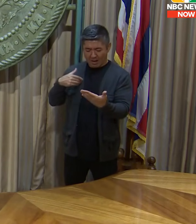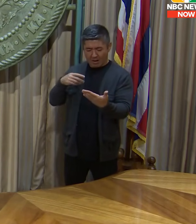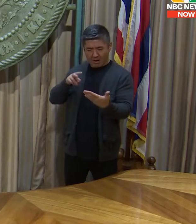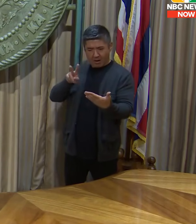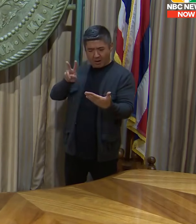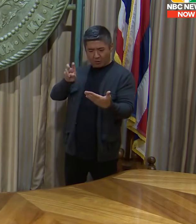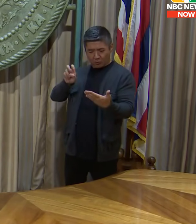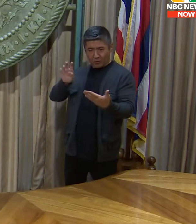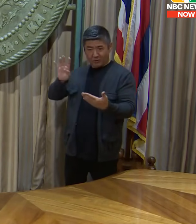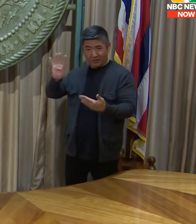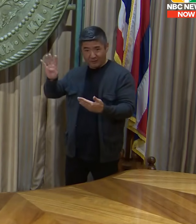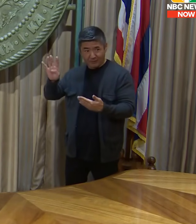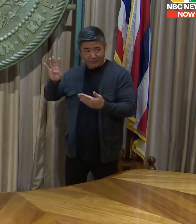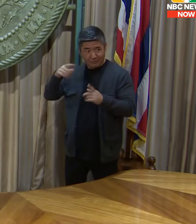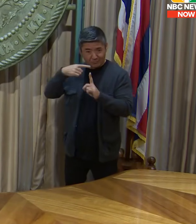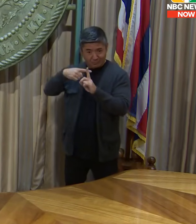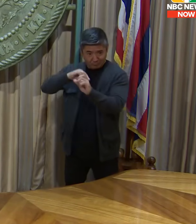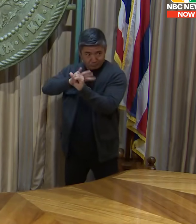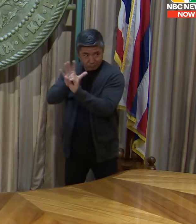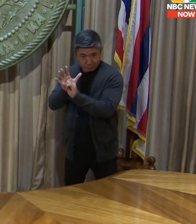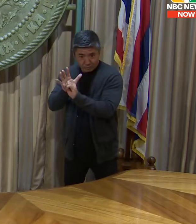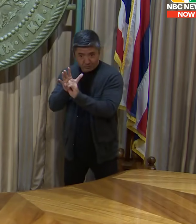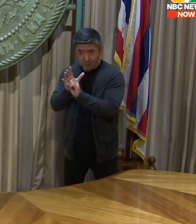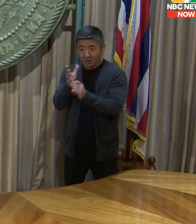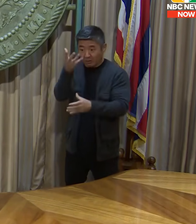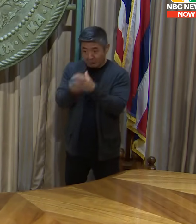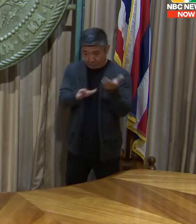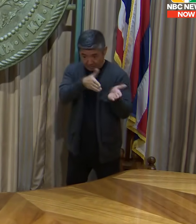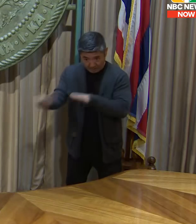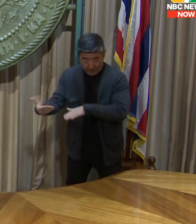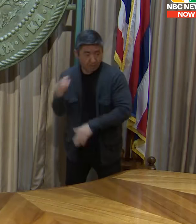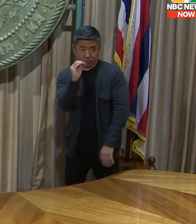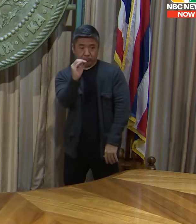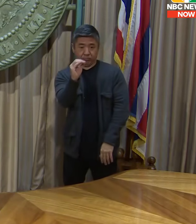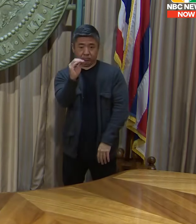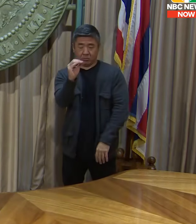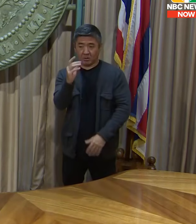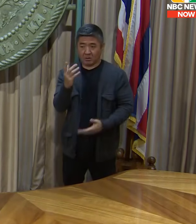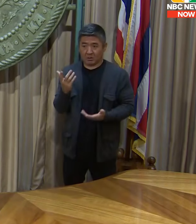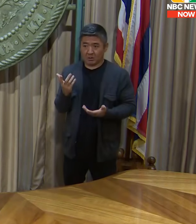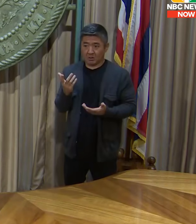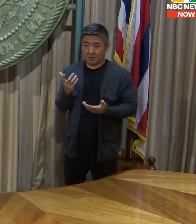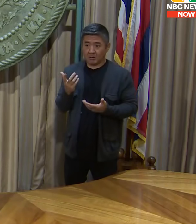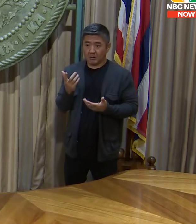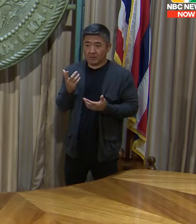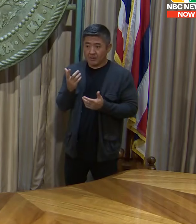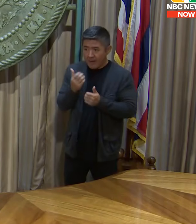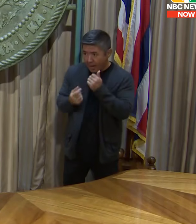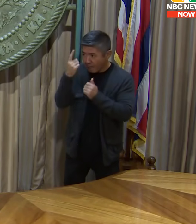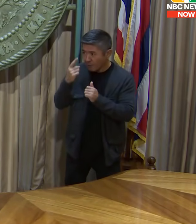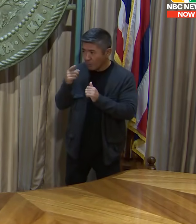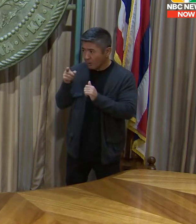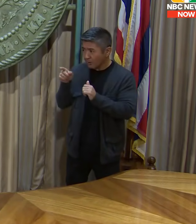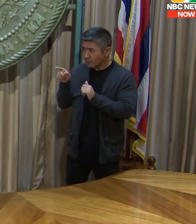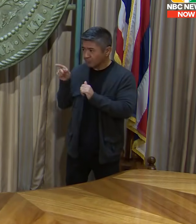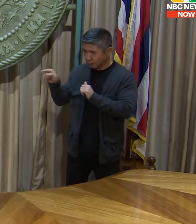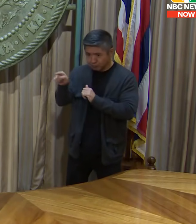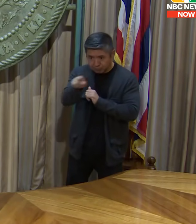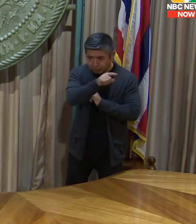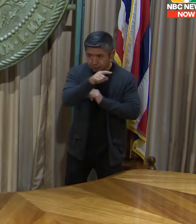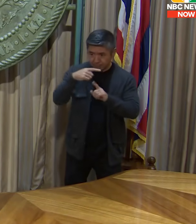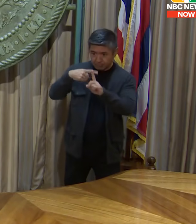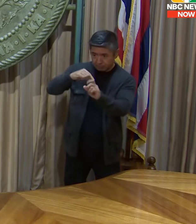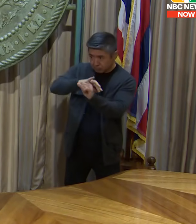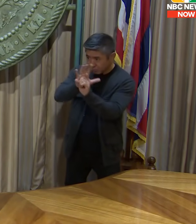204 cases to date of illness. No one's died. So essentially everyone who we've identified so far has